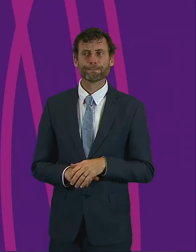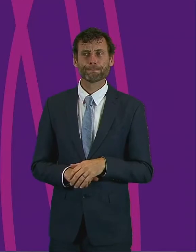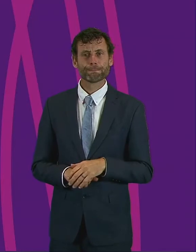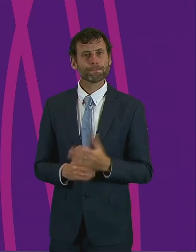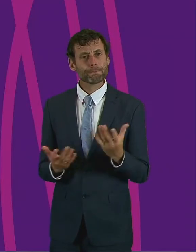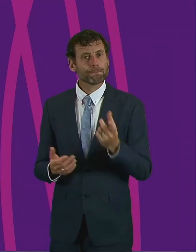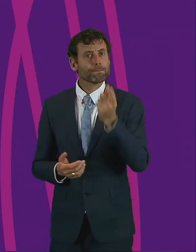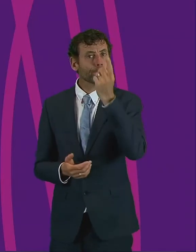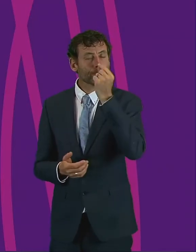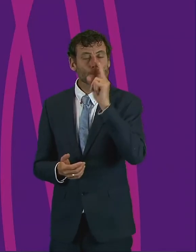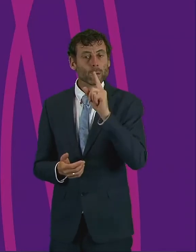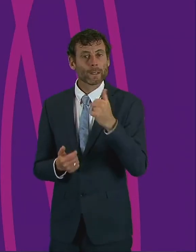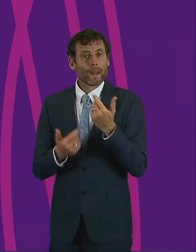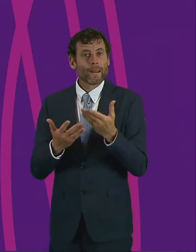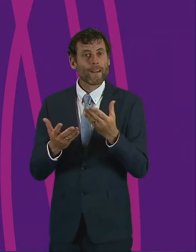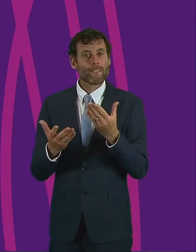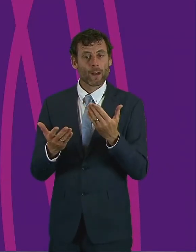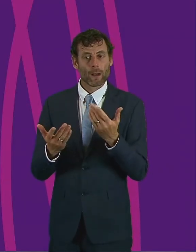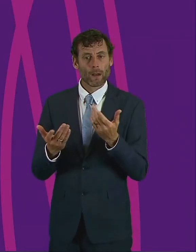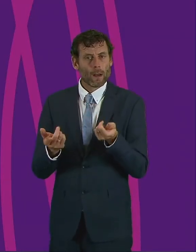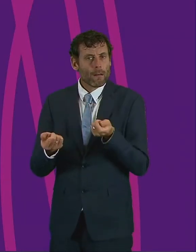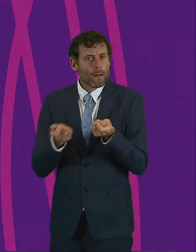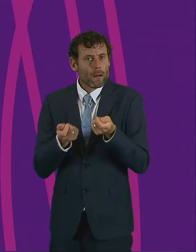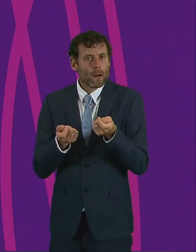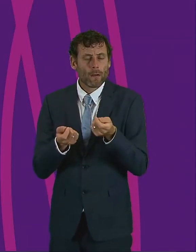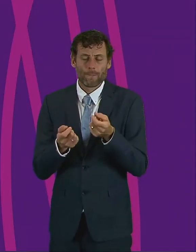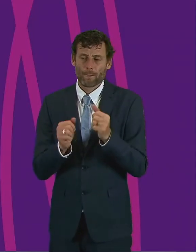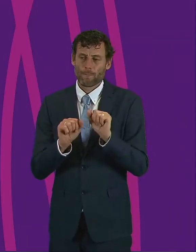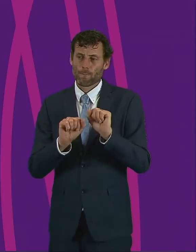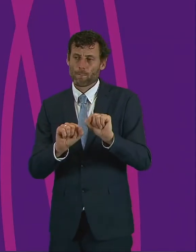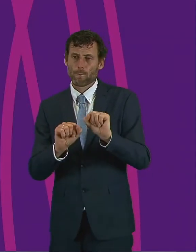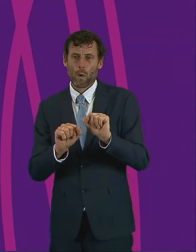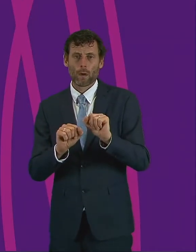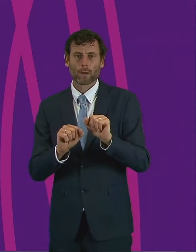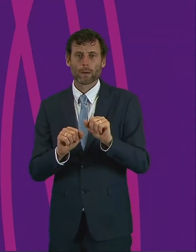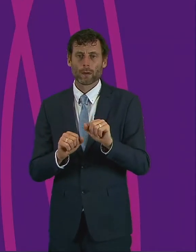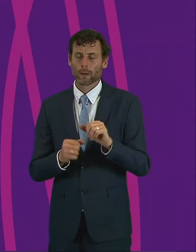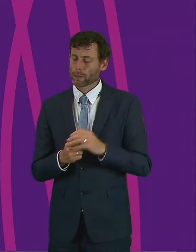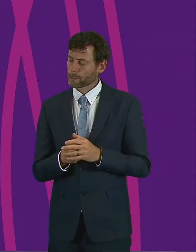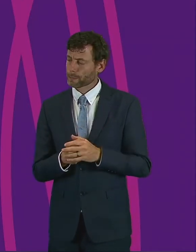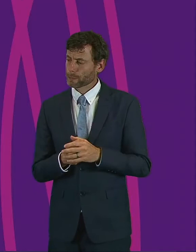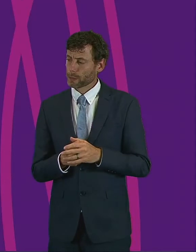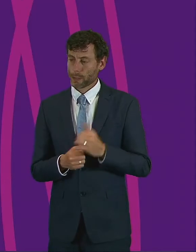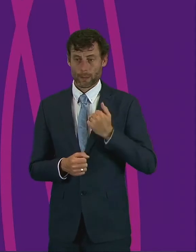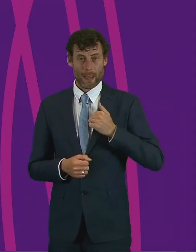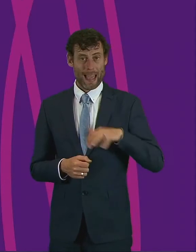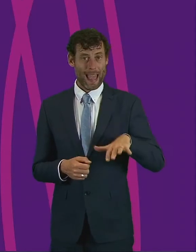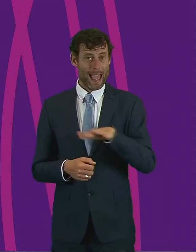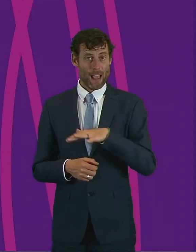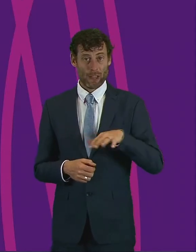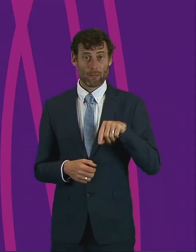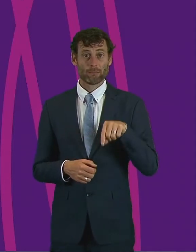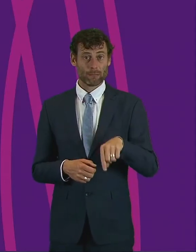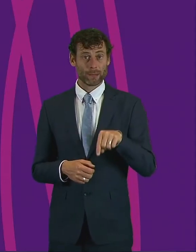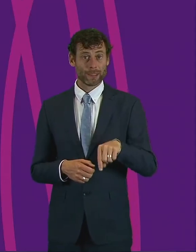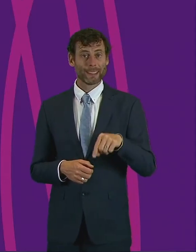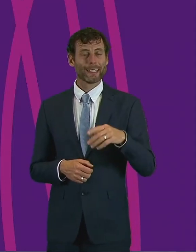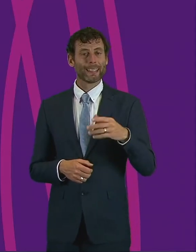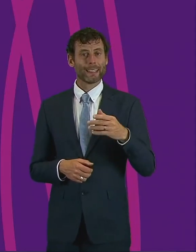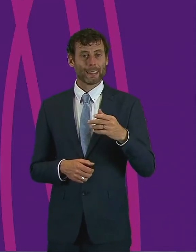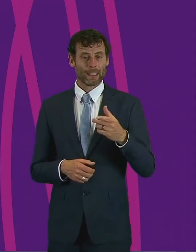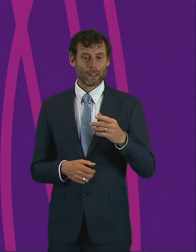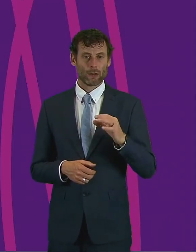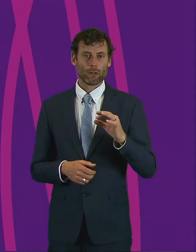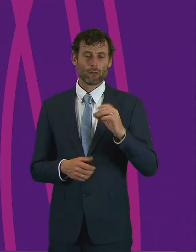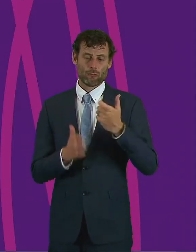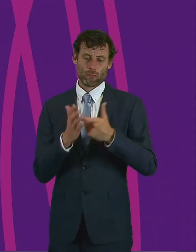potential flexibility that she could look to introduce. First, business in my constituency has received their rates bill, and an increase